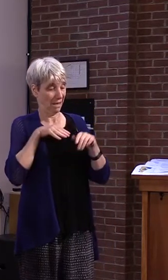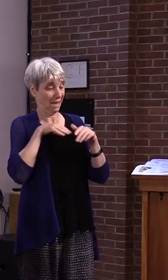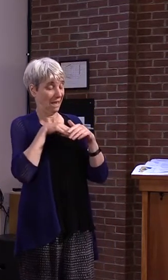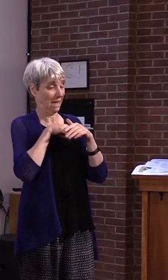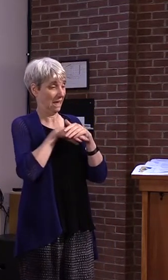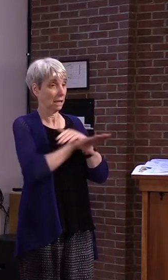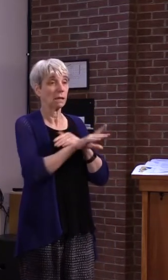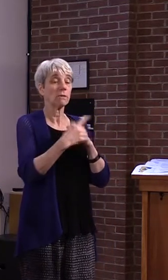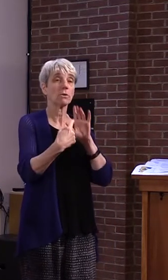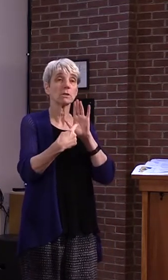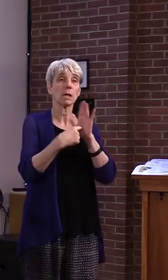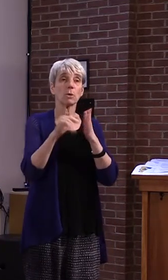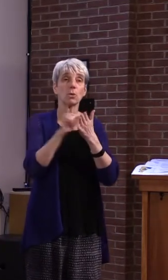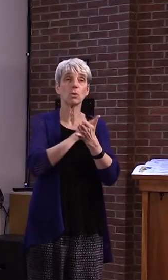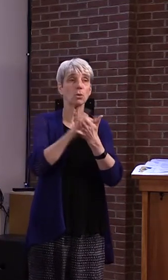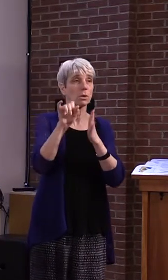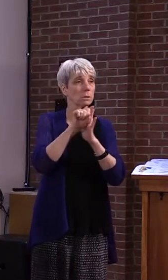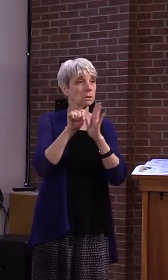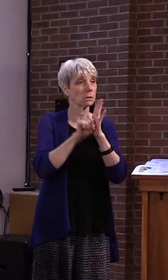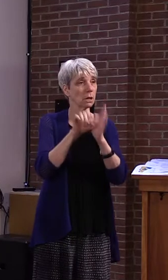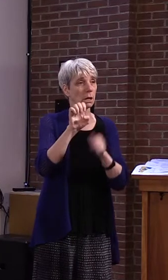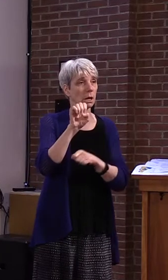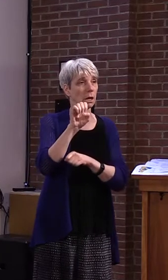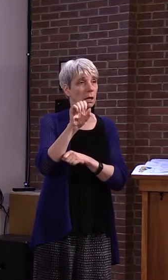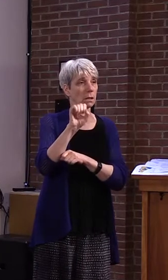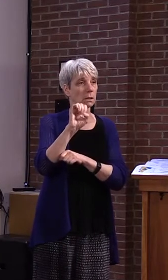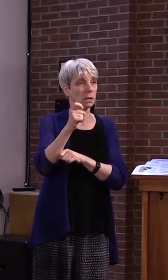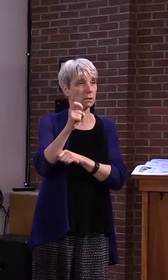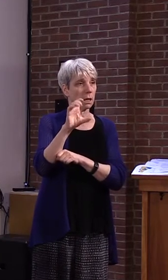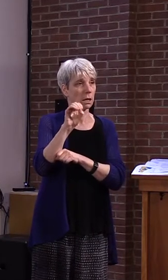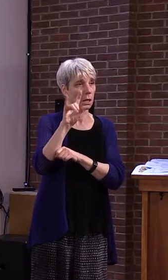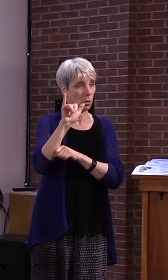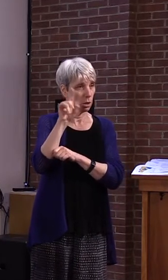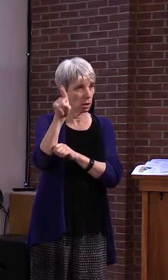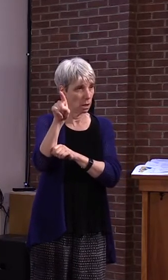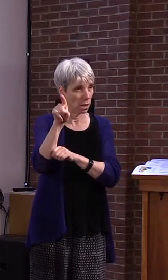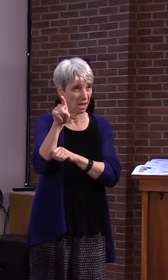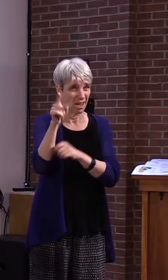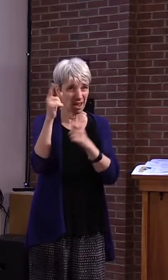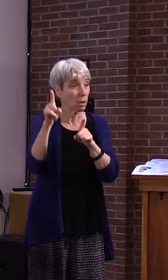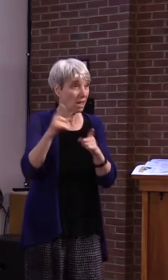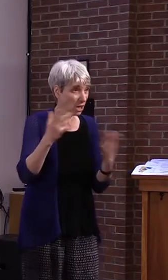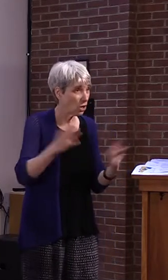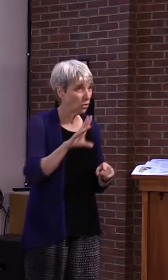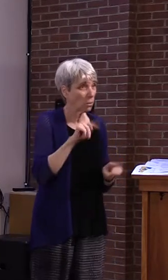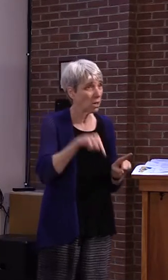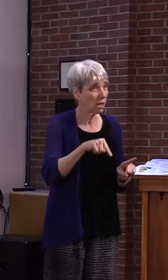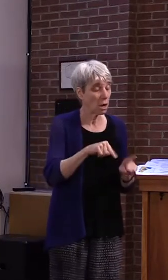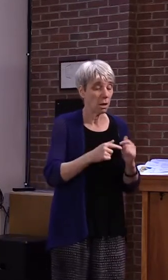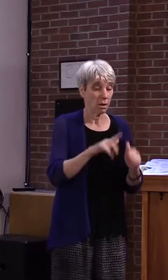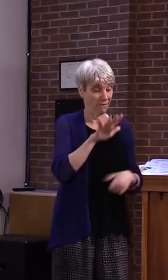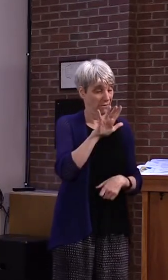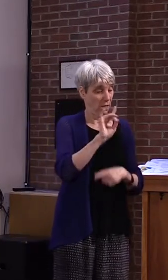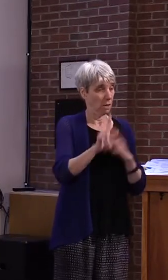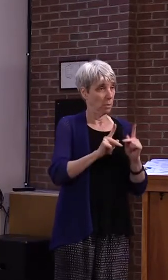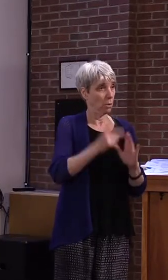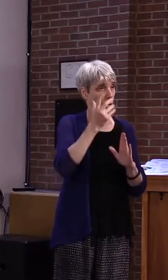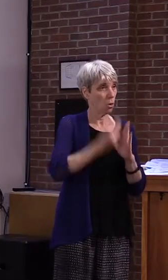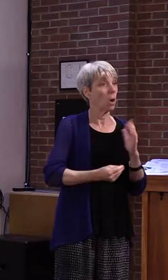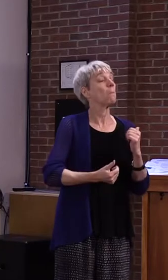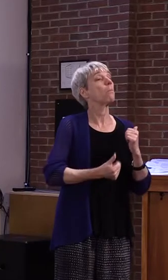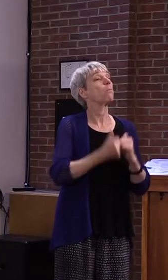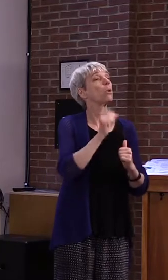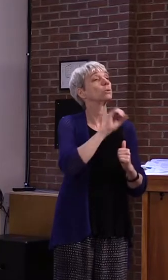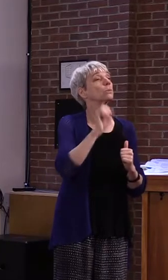Essex, New York, and as we have seen here, where the majority of our deaths have happened in our long-term